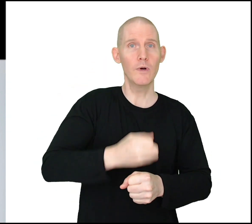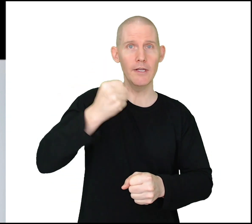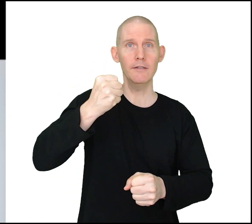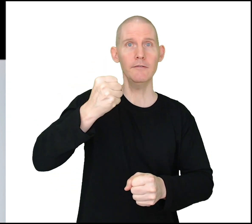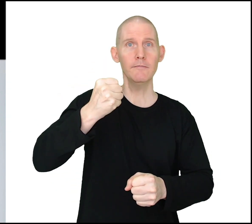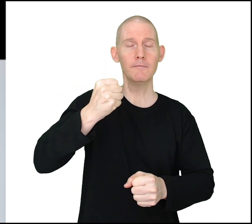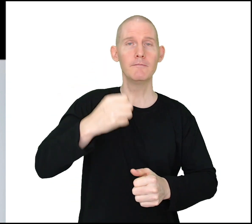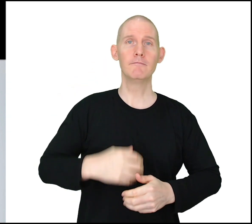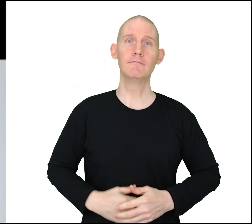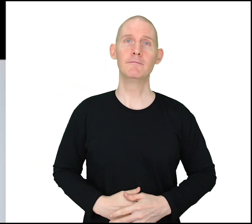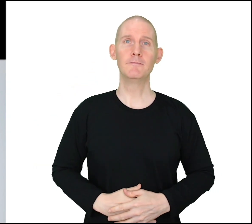Win.